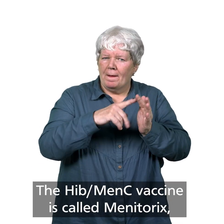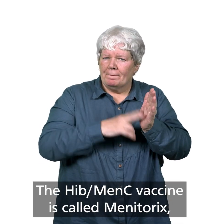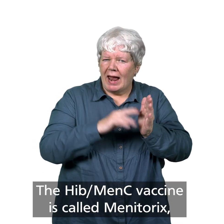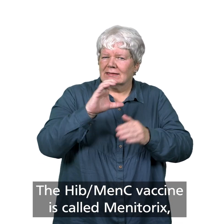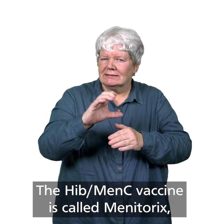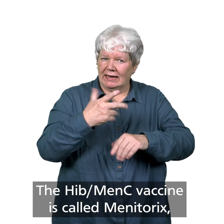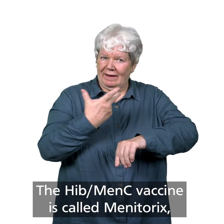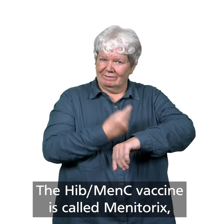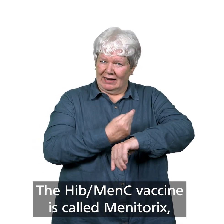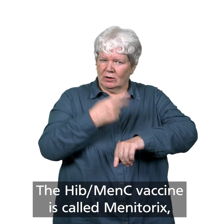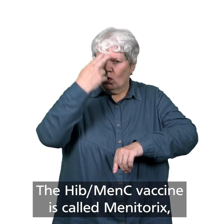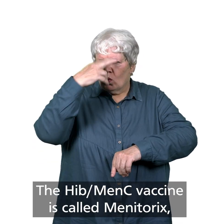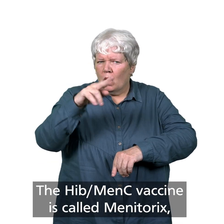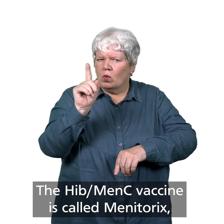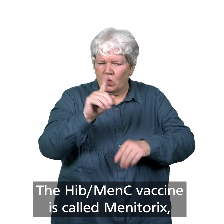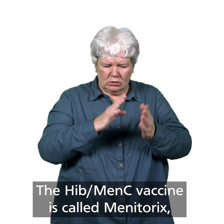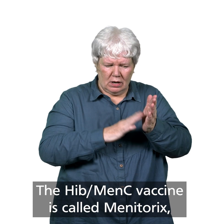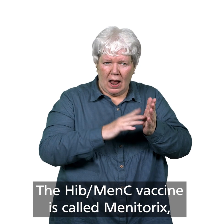Men C vaccine is called Menitorix.